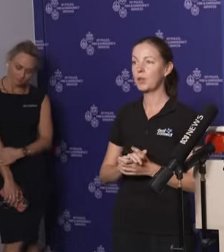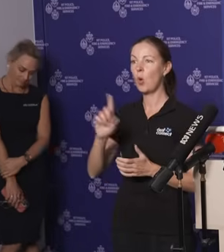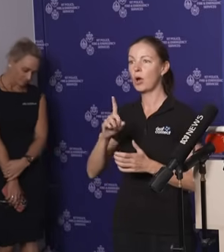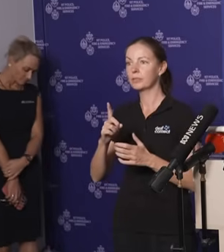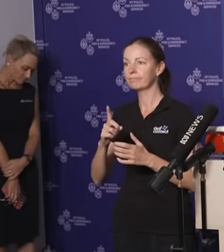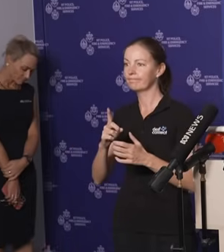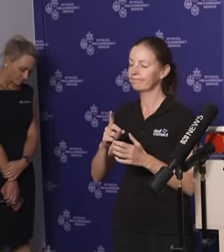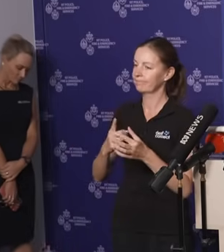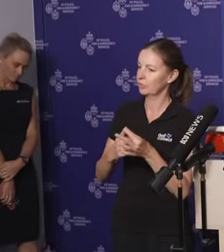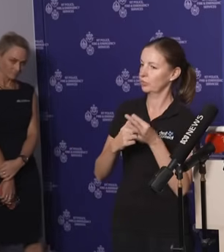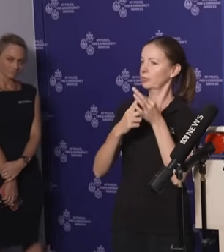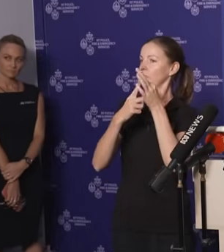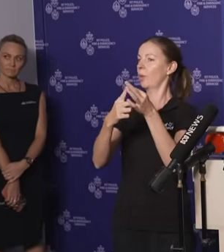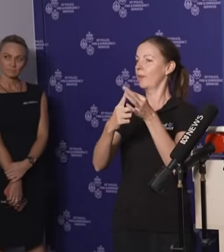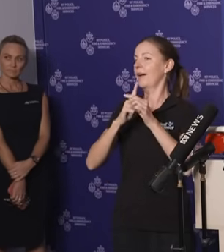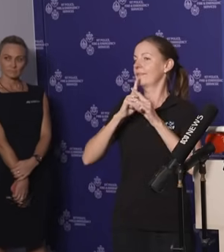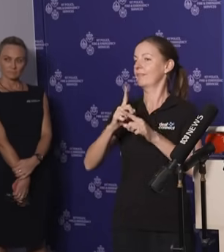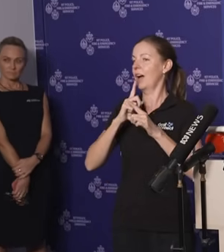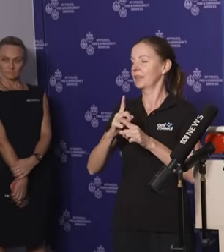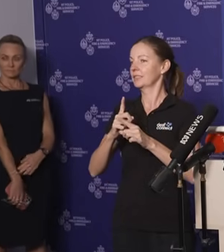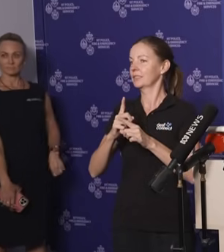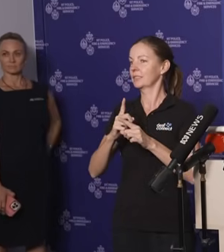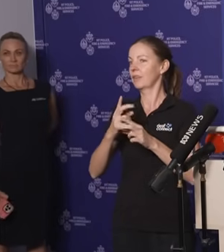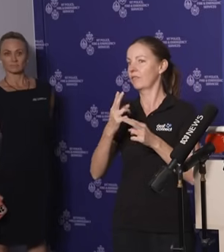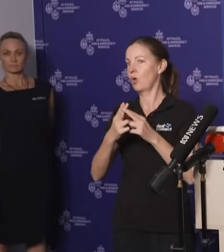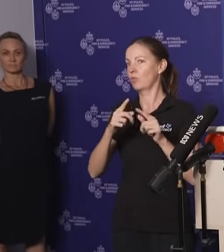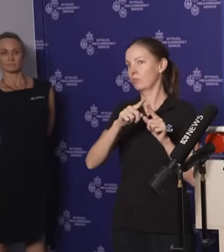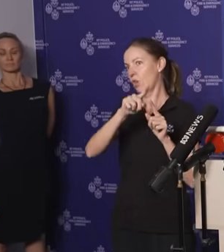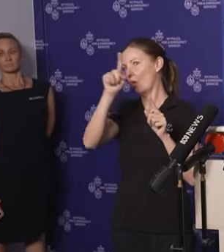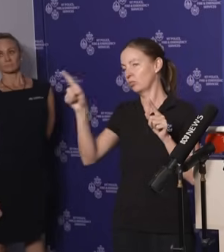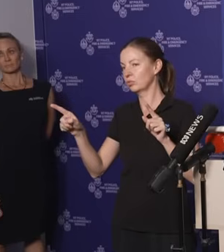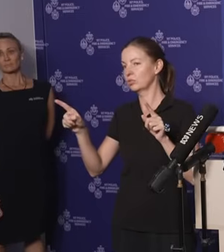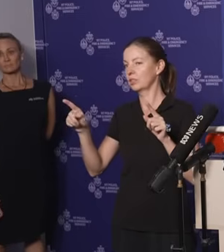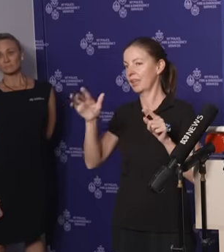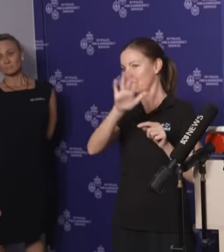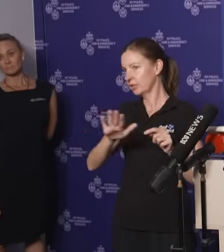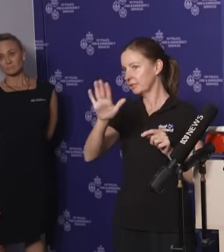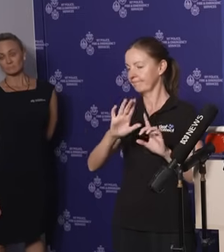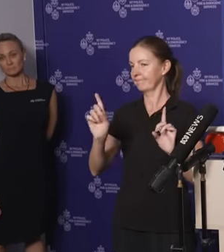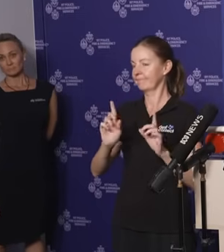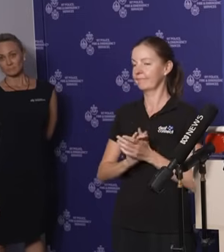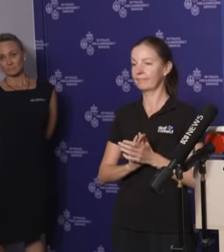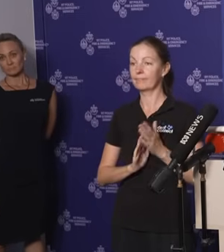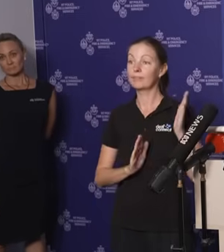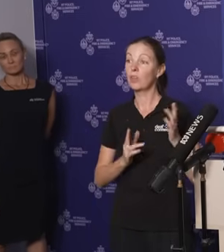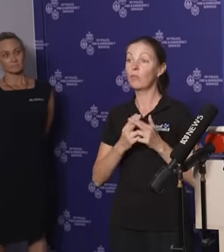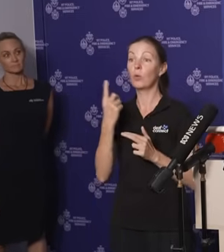advice for residents in affected areas? The residents in the affected areas for the Greater Darwin area.